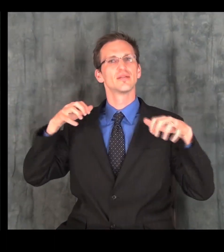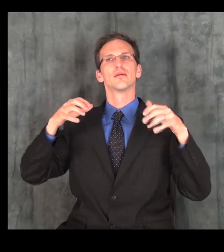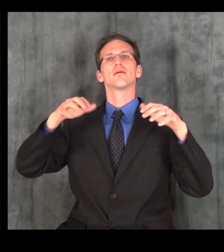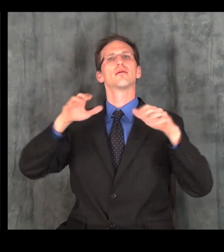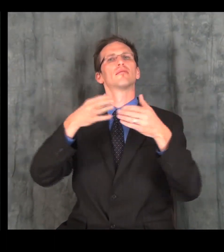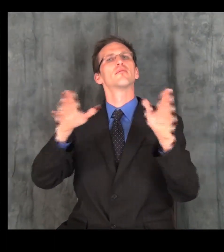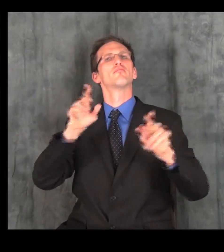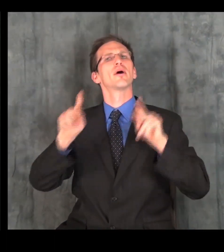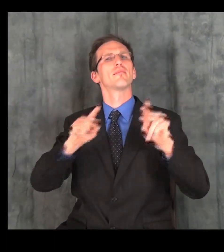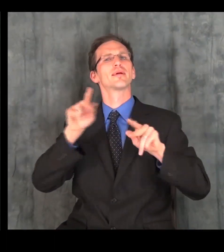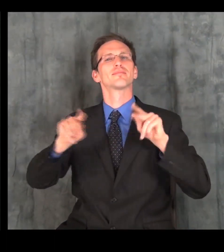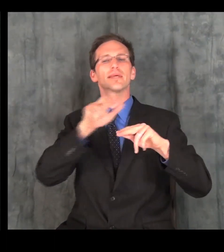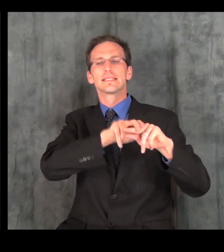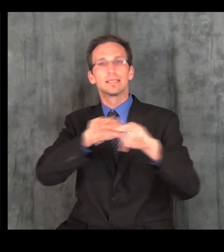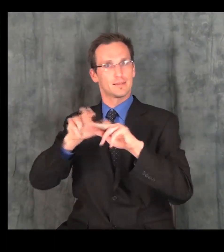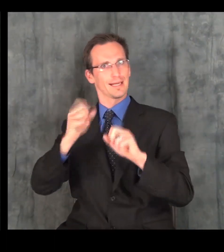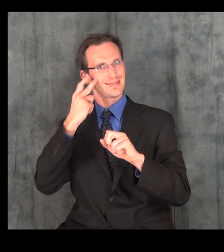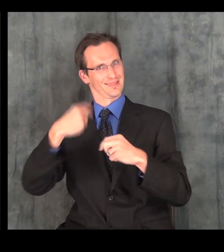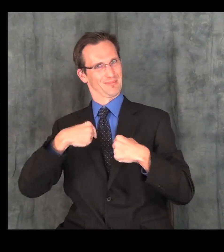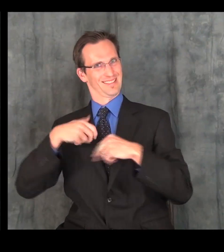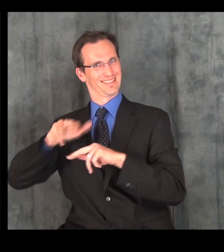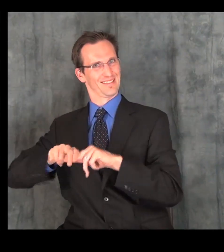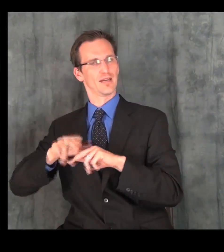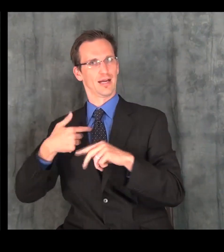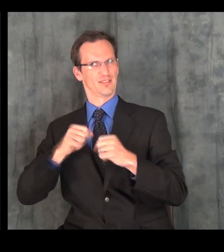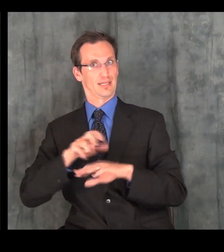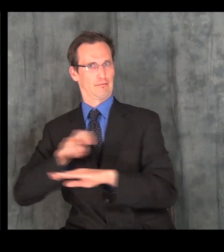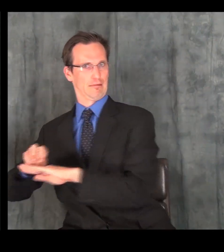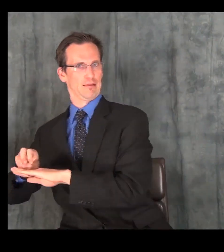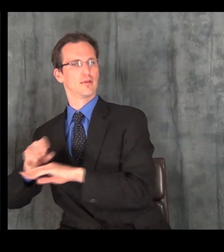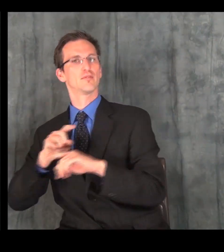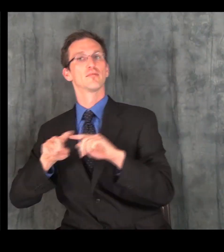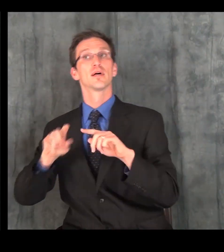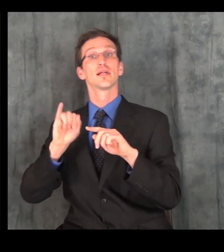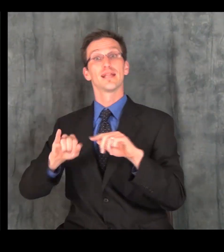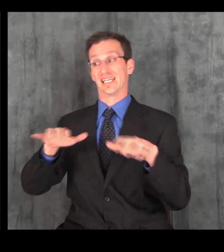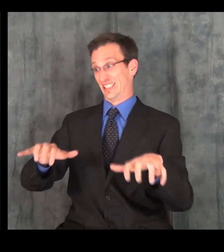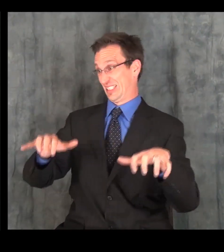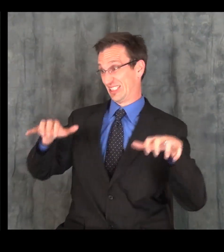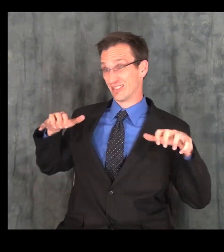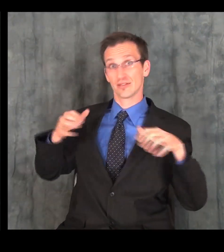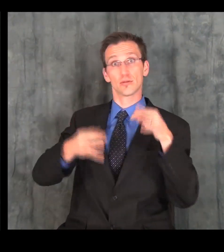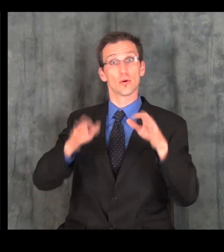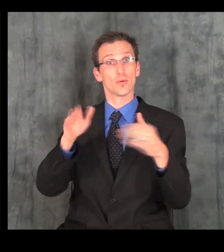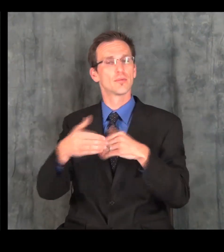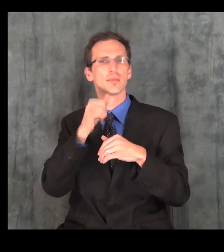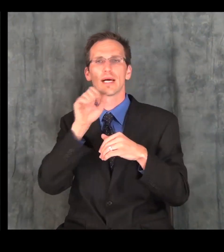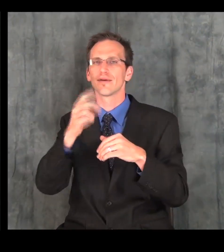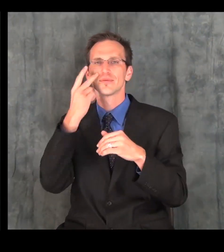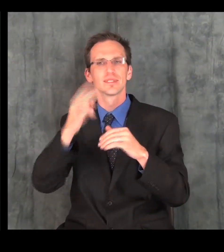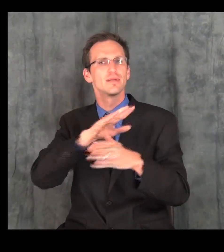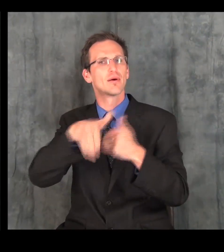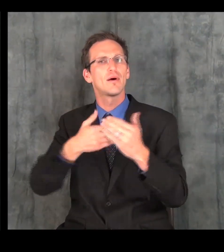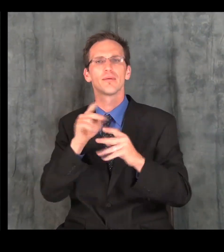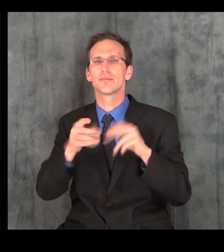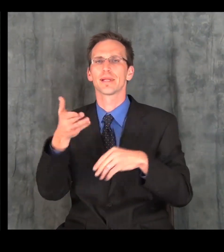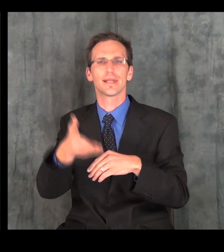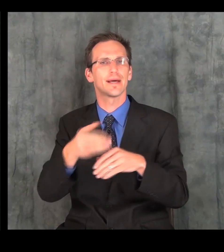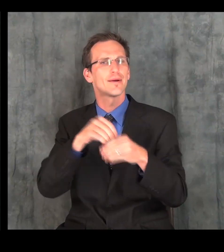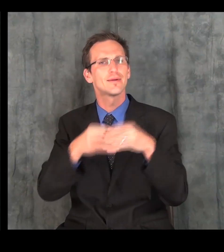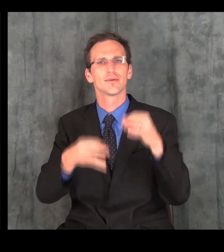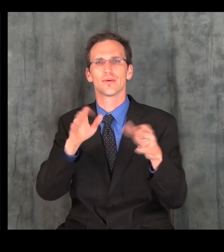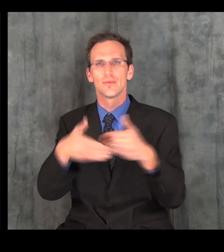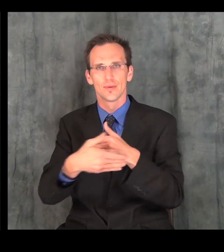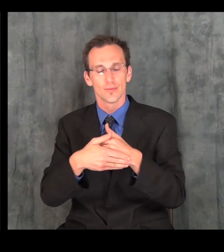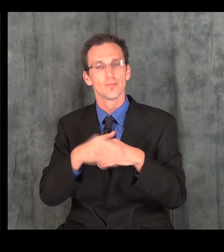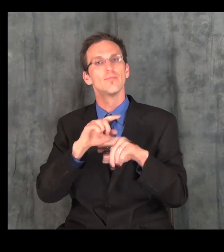there. But I was sitting there in the public gallery, which is not a view that we need to have. But also, if you notice, behind the